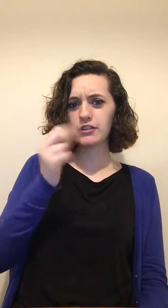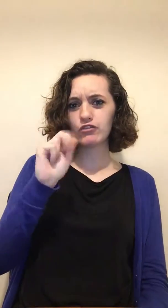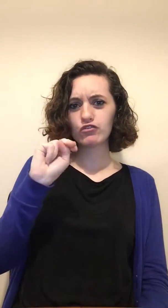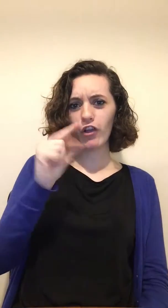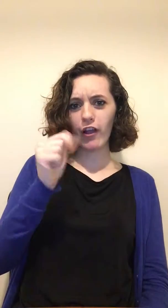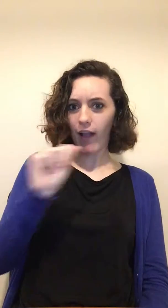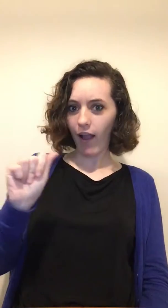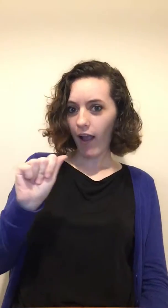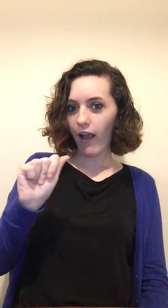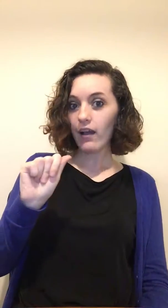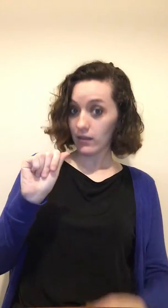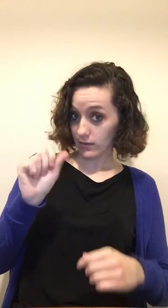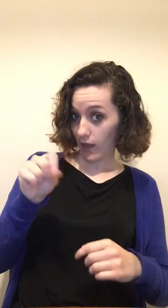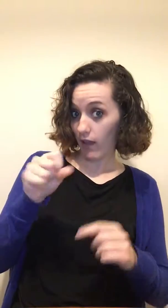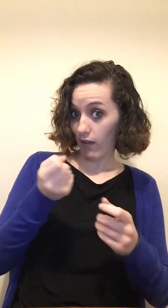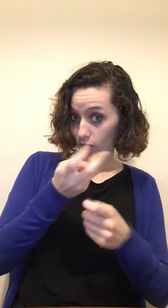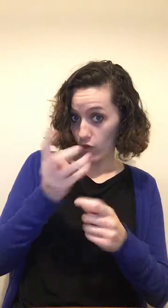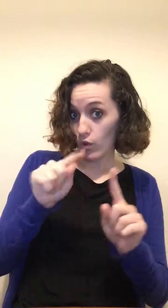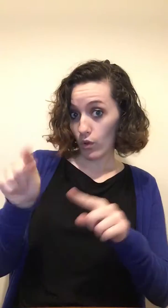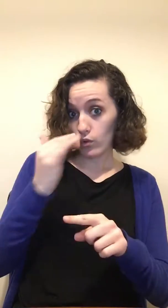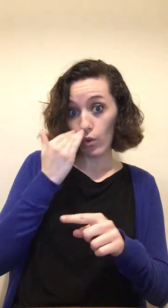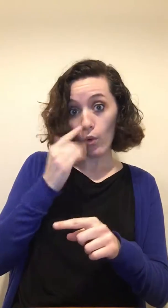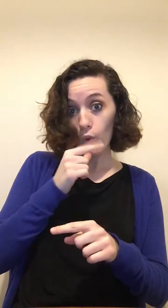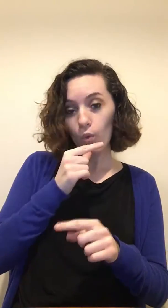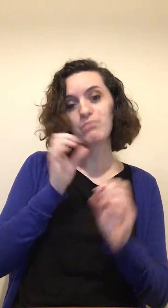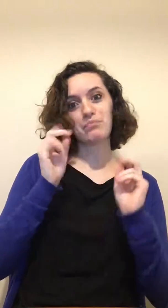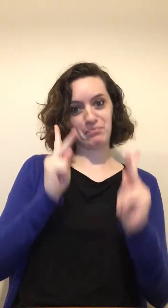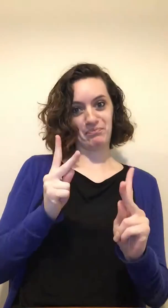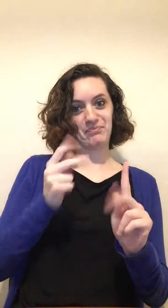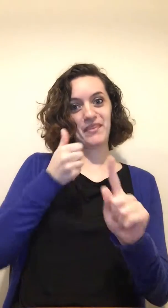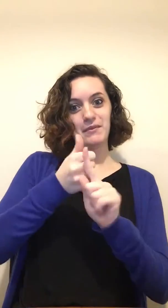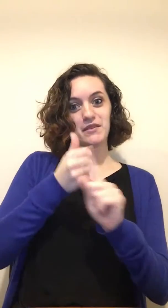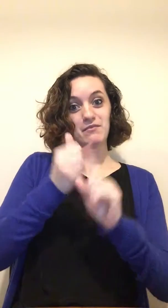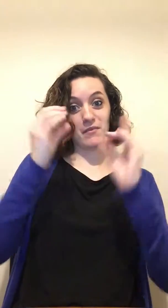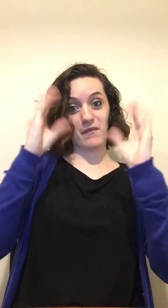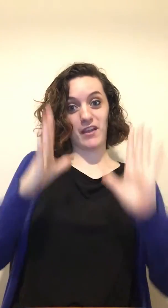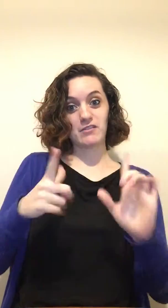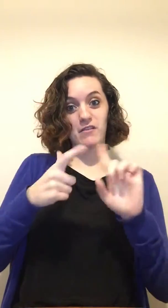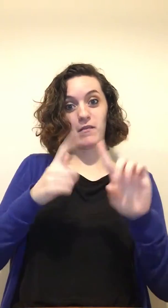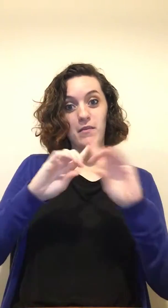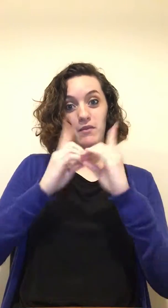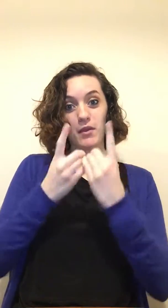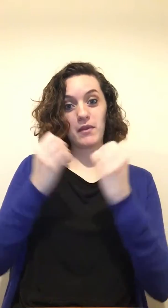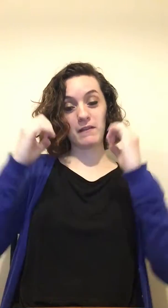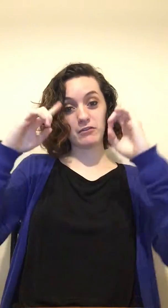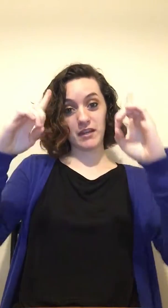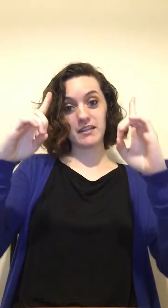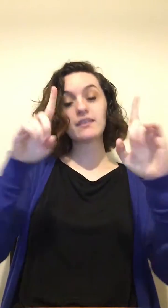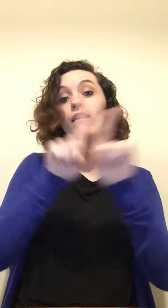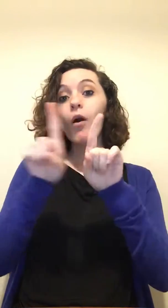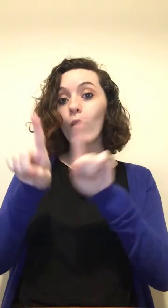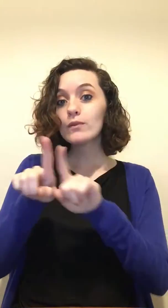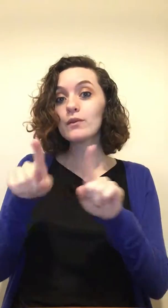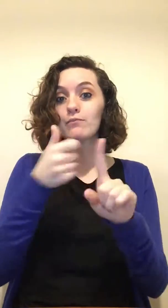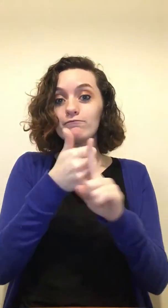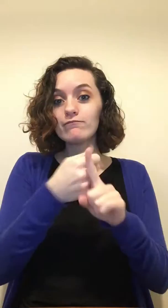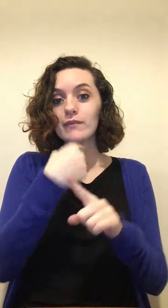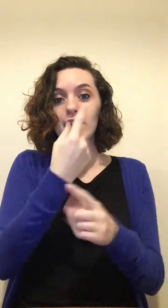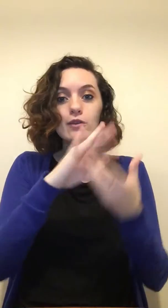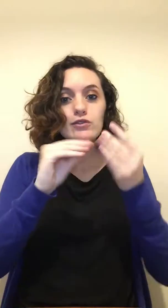you? Okay, well, we have a professor in the Department of Education. He's also a storyteller who goes to various schools